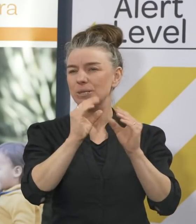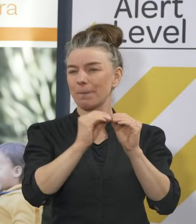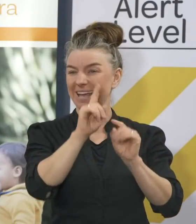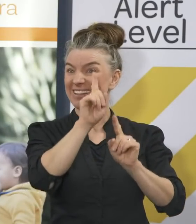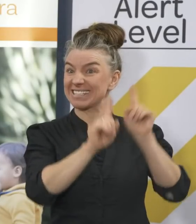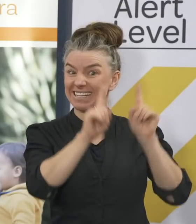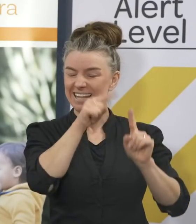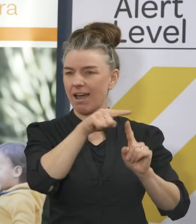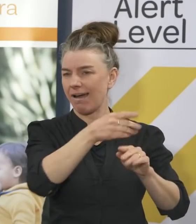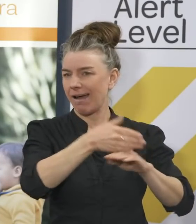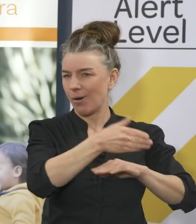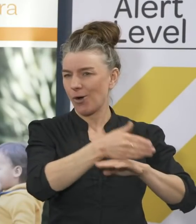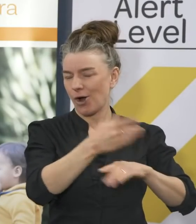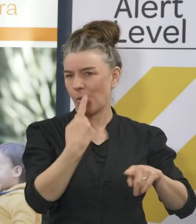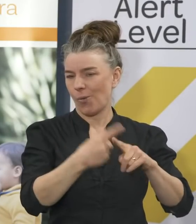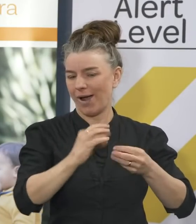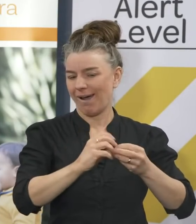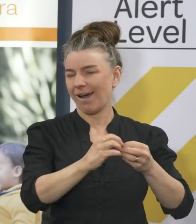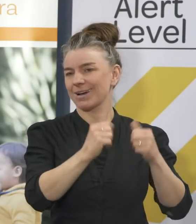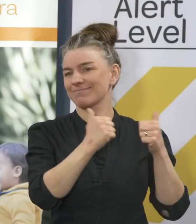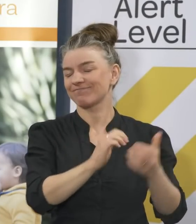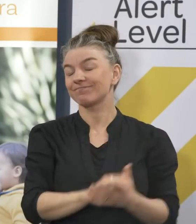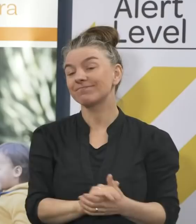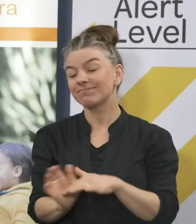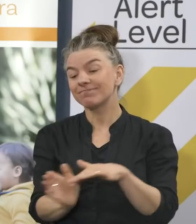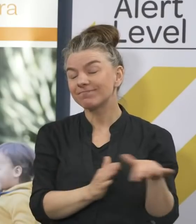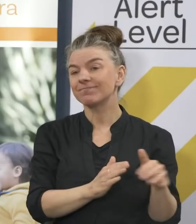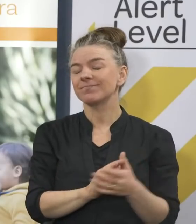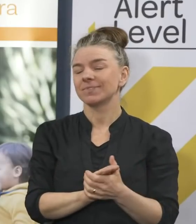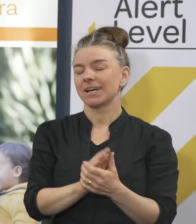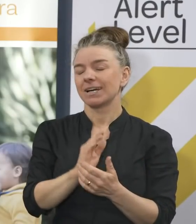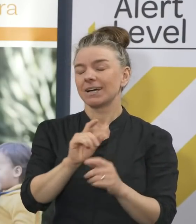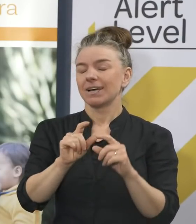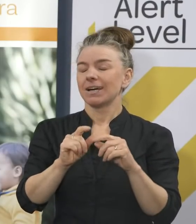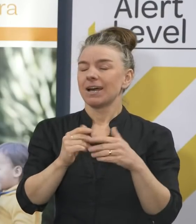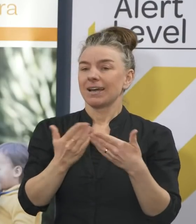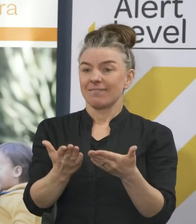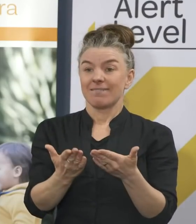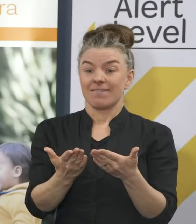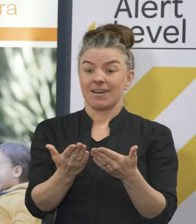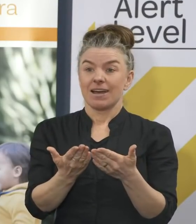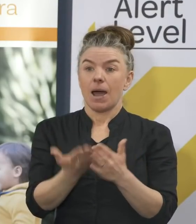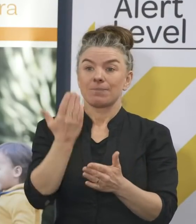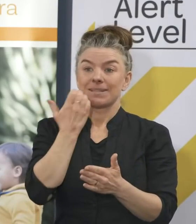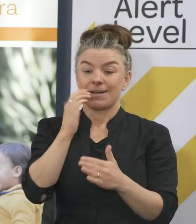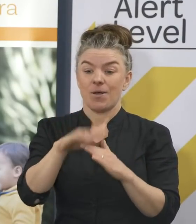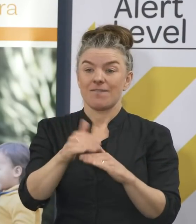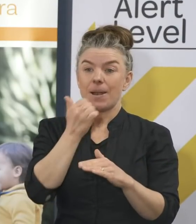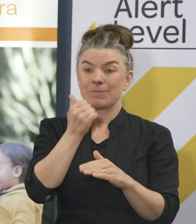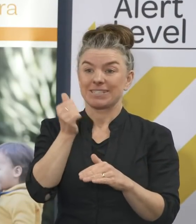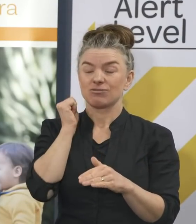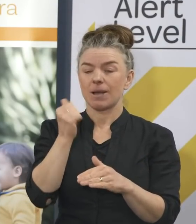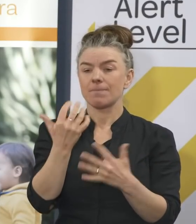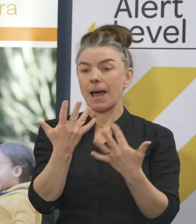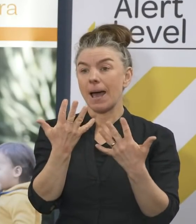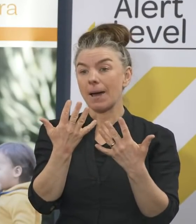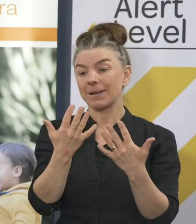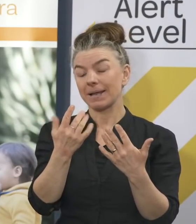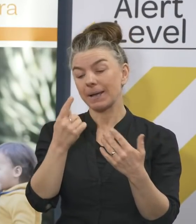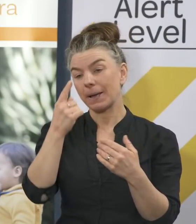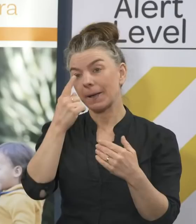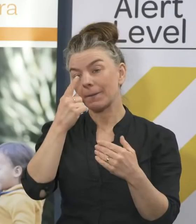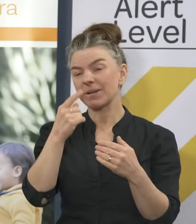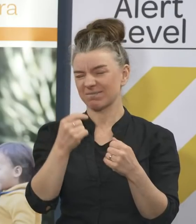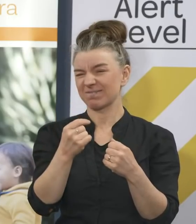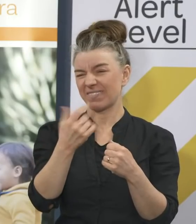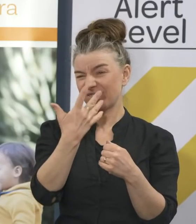so quickly. And finally, an update on the numbers I provided yesterday. In terms of compassionate exemptions, we